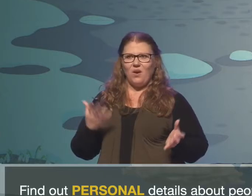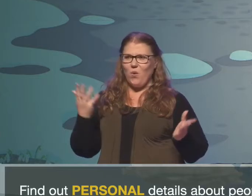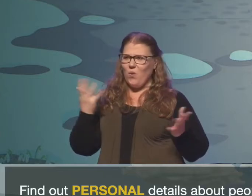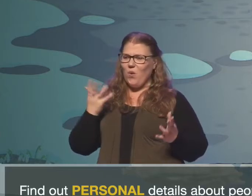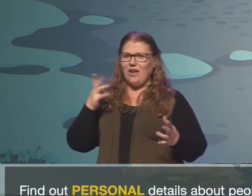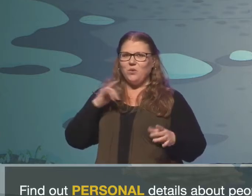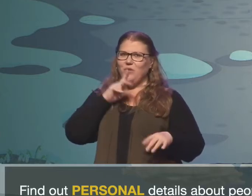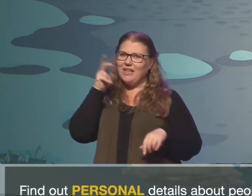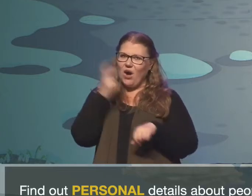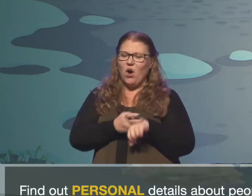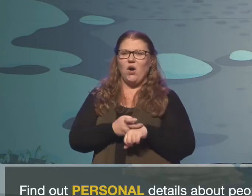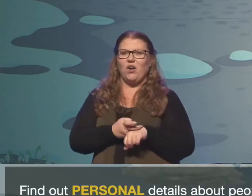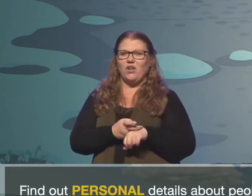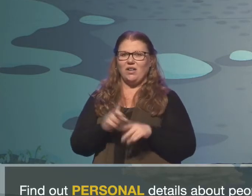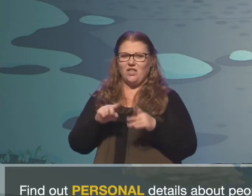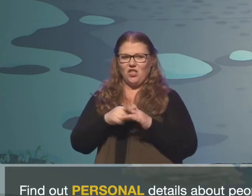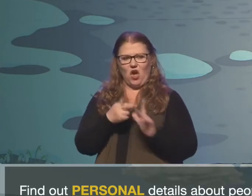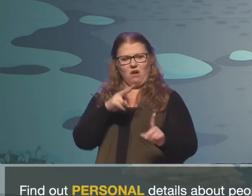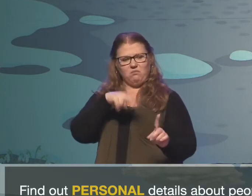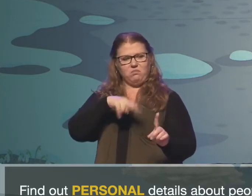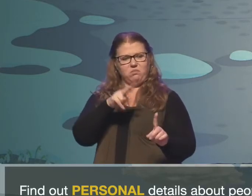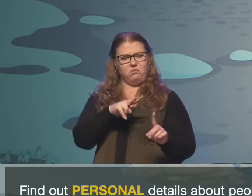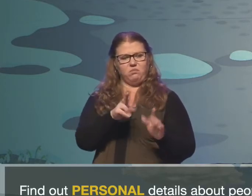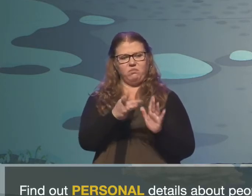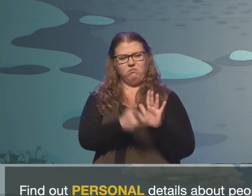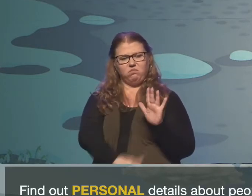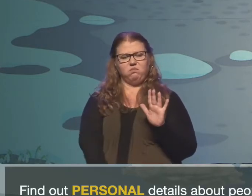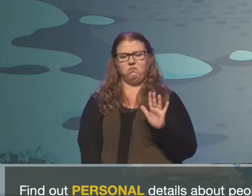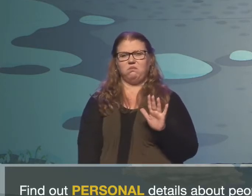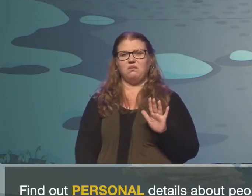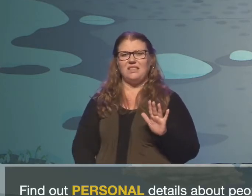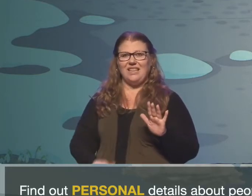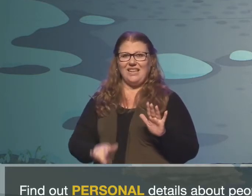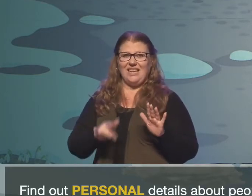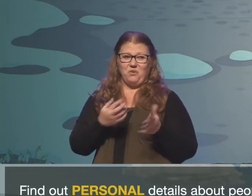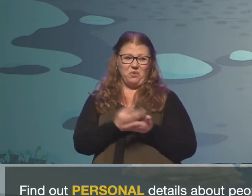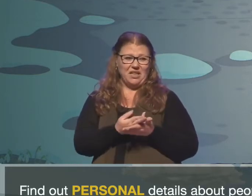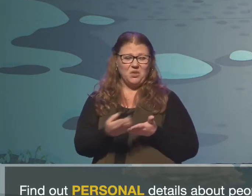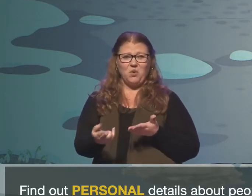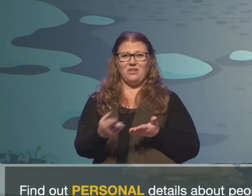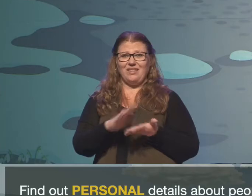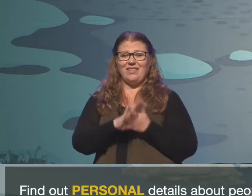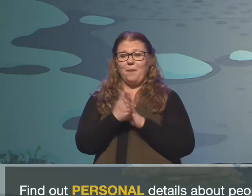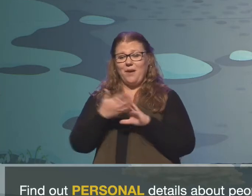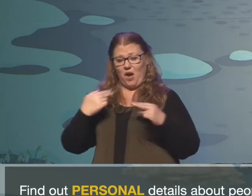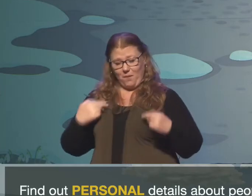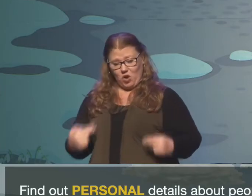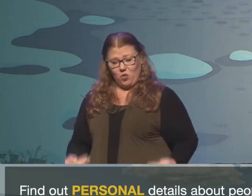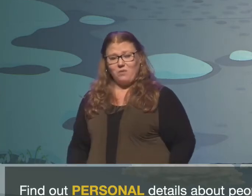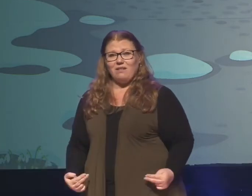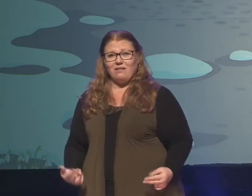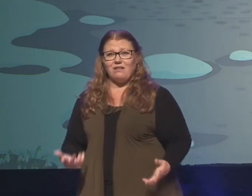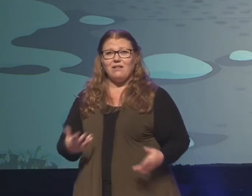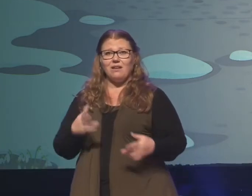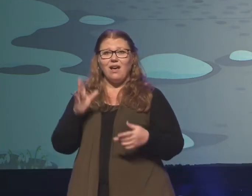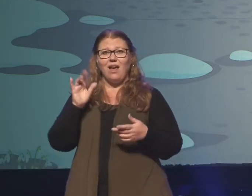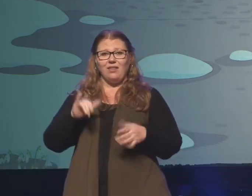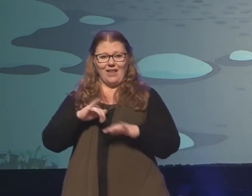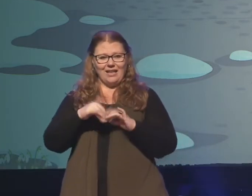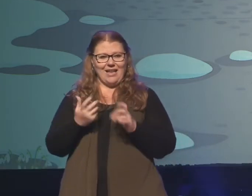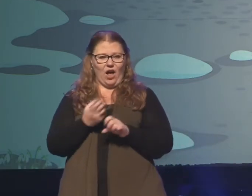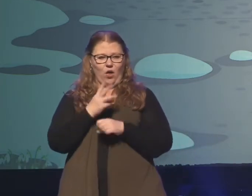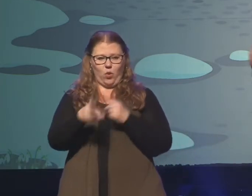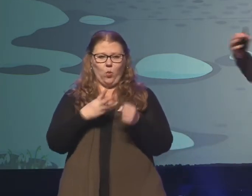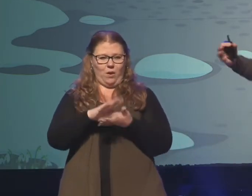it's really difficult to start seeing them as like commodities and resources. They become human beings. And that's how this makes the world a